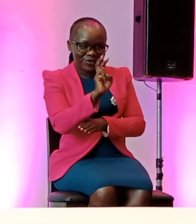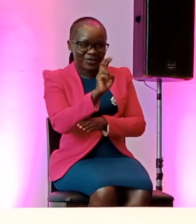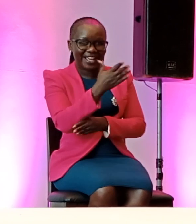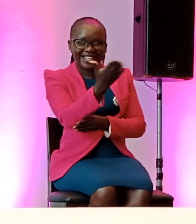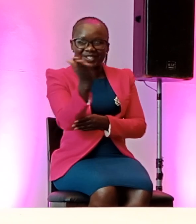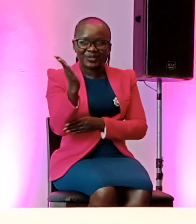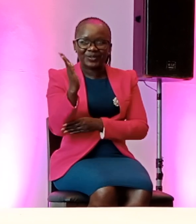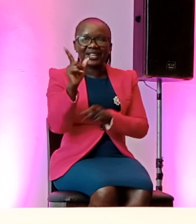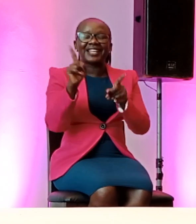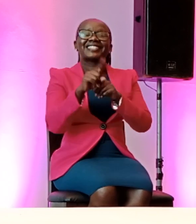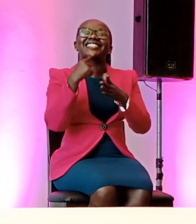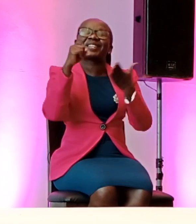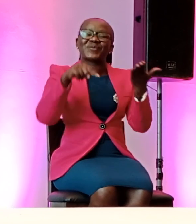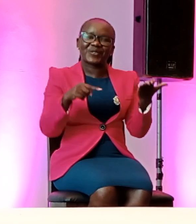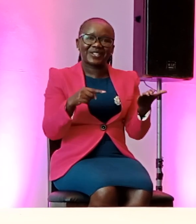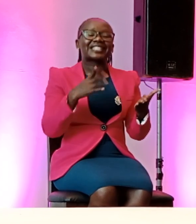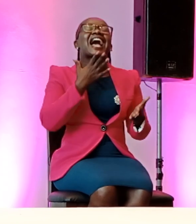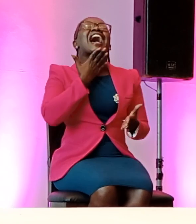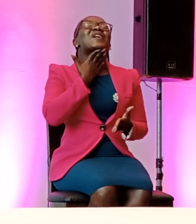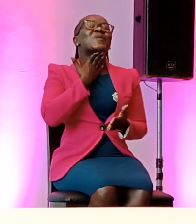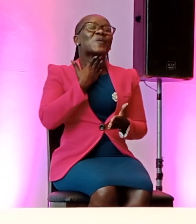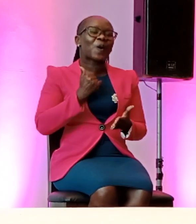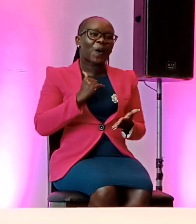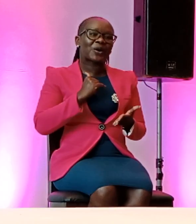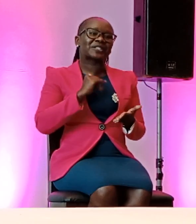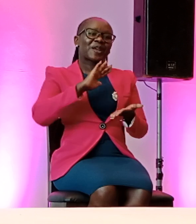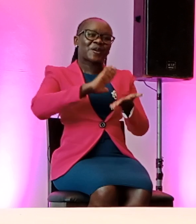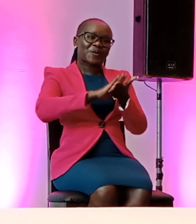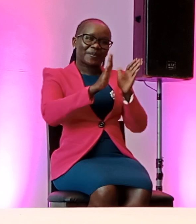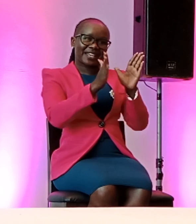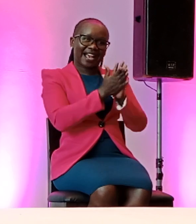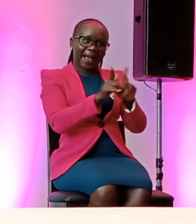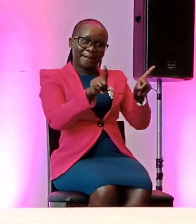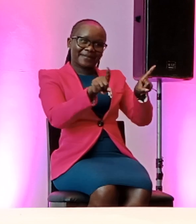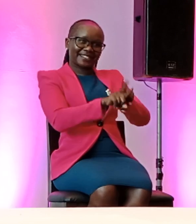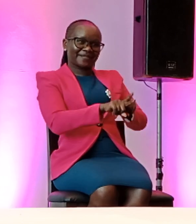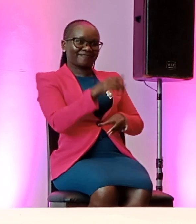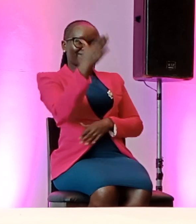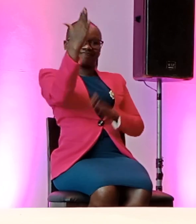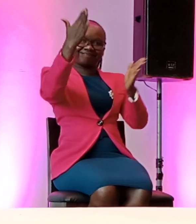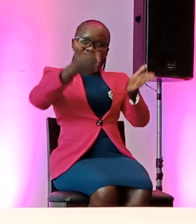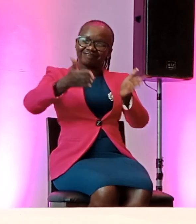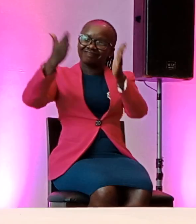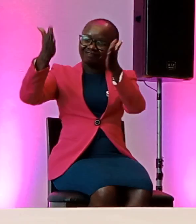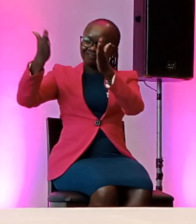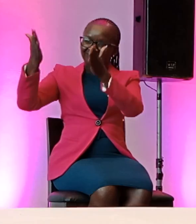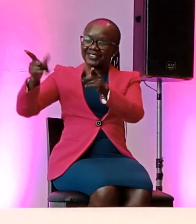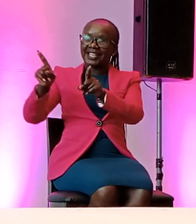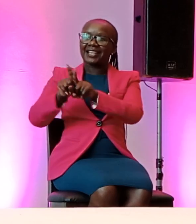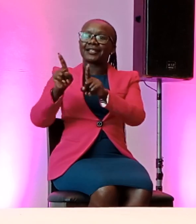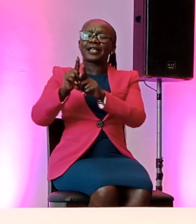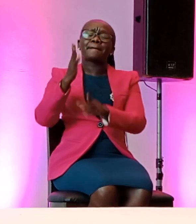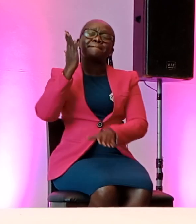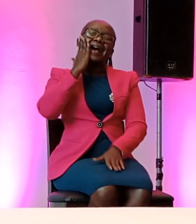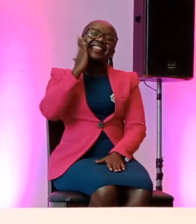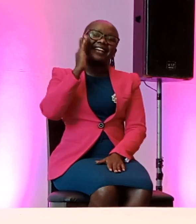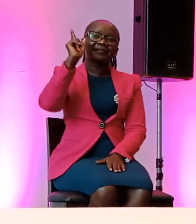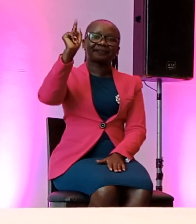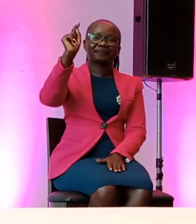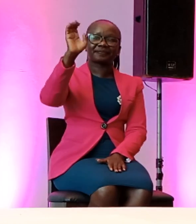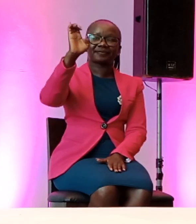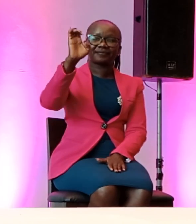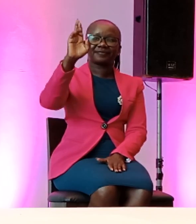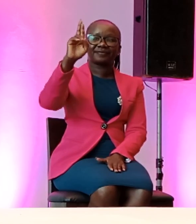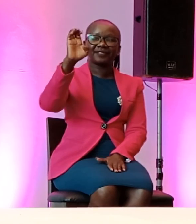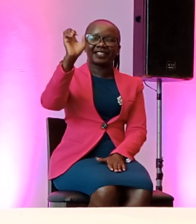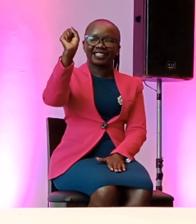you and say, I want to be so and so. Even Mother Teresa had